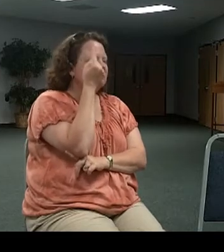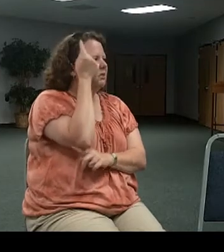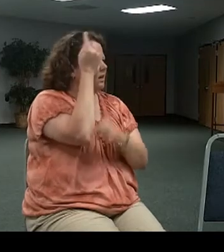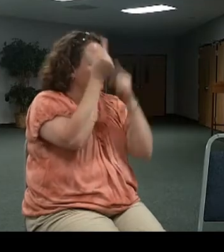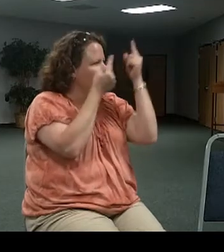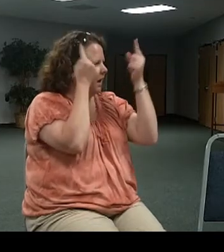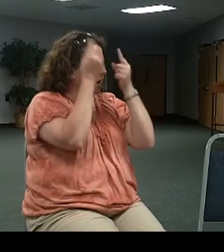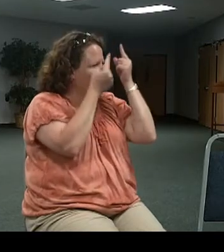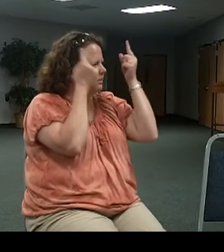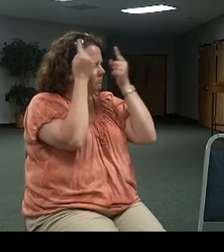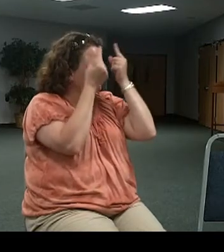Think.